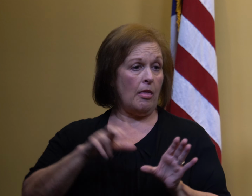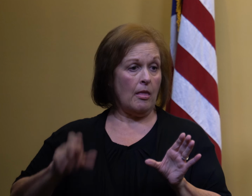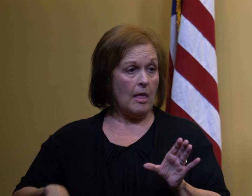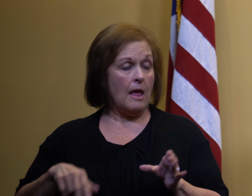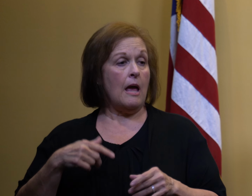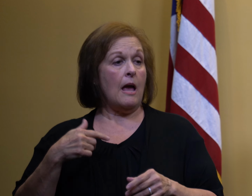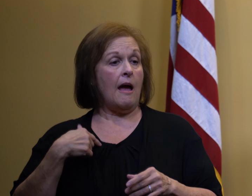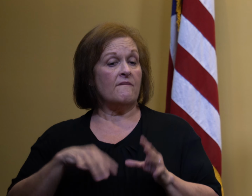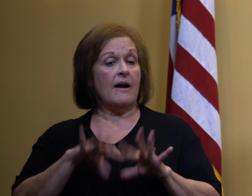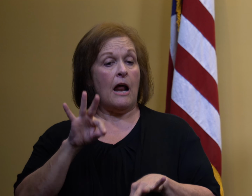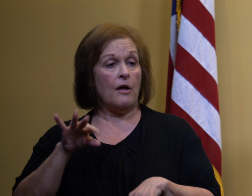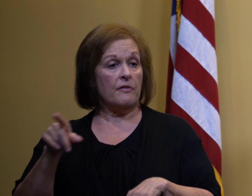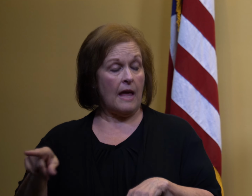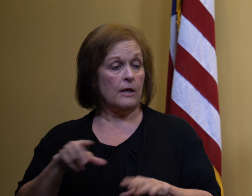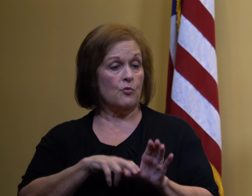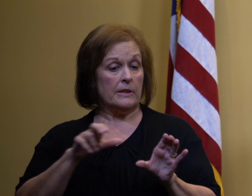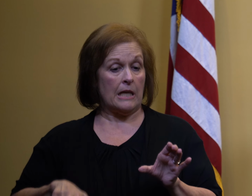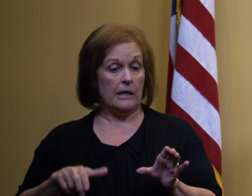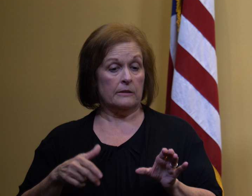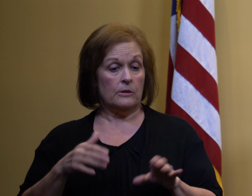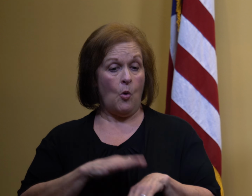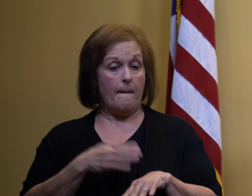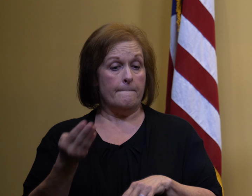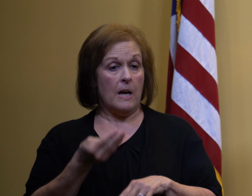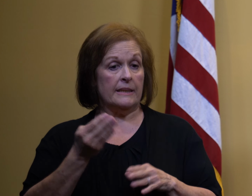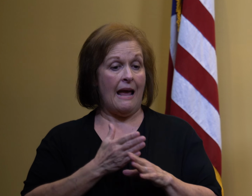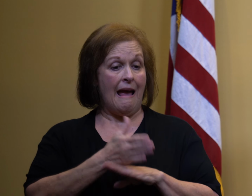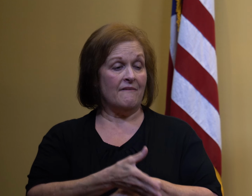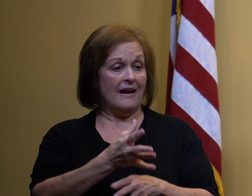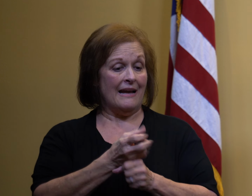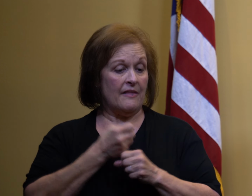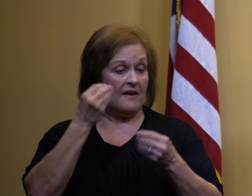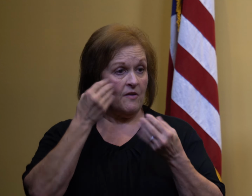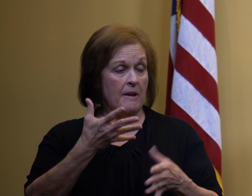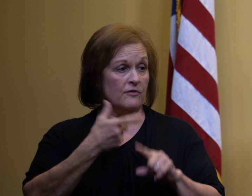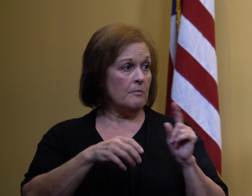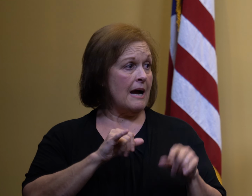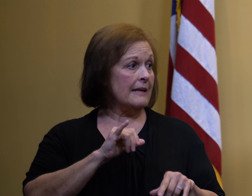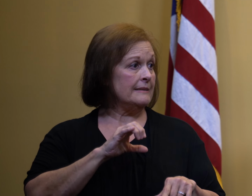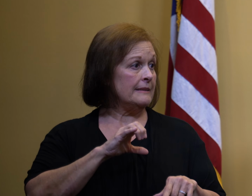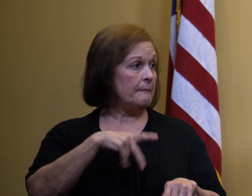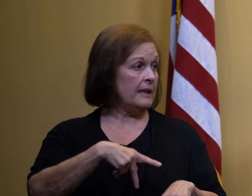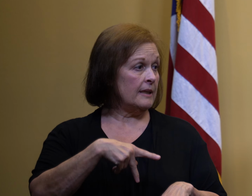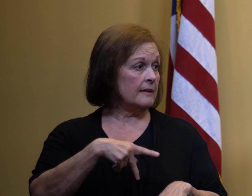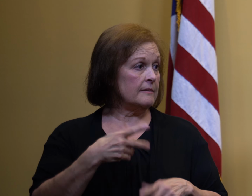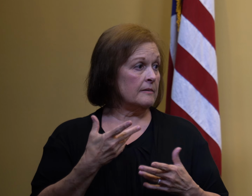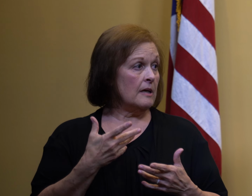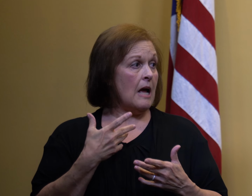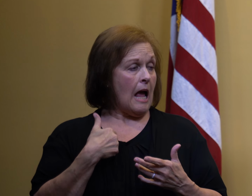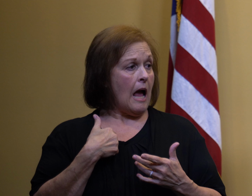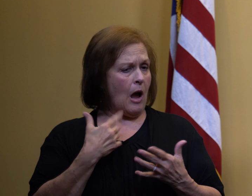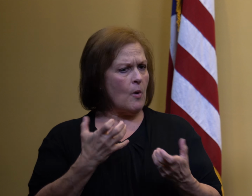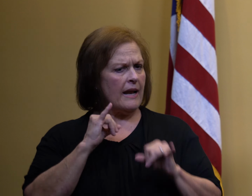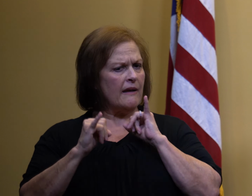I learned that he had withdrawn on Monday, you know, after receiving the information from IACP. And so so I